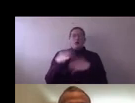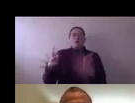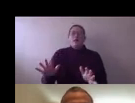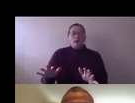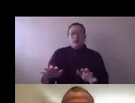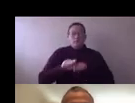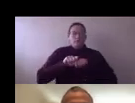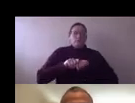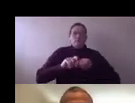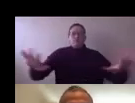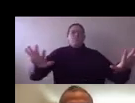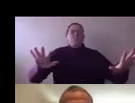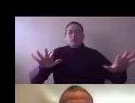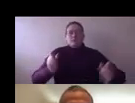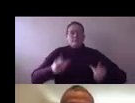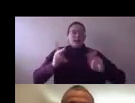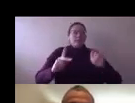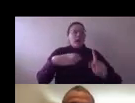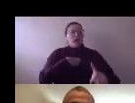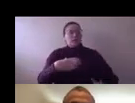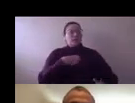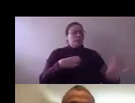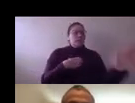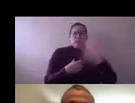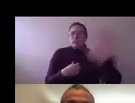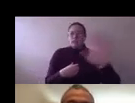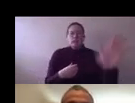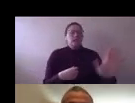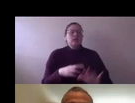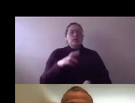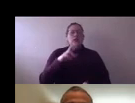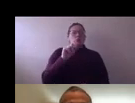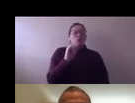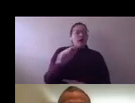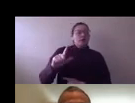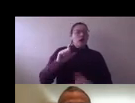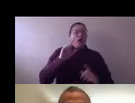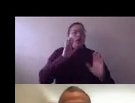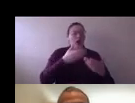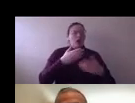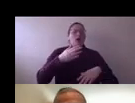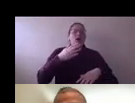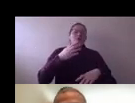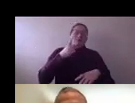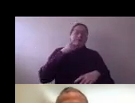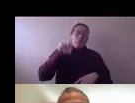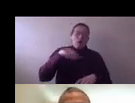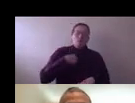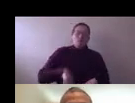widespread criticisms of racial profiling in the running of the China Initiative, and also